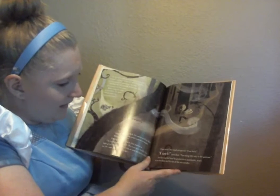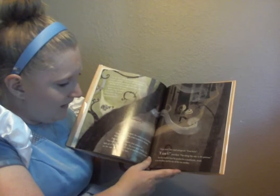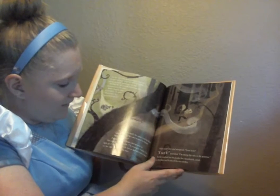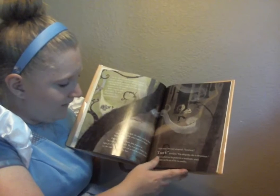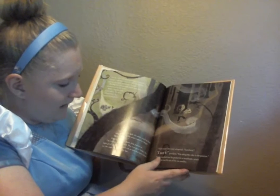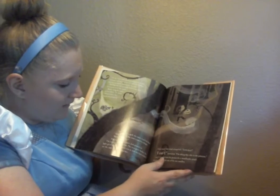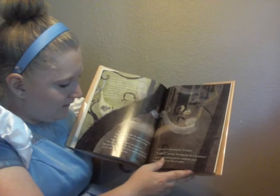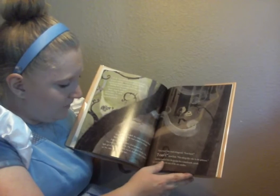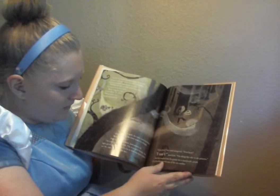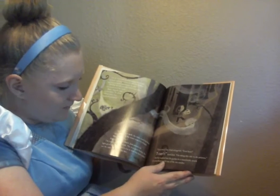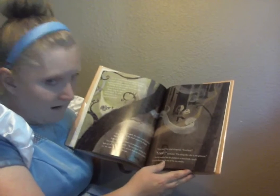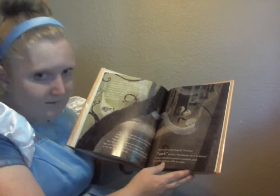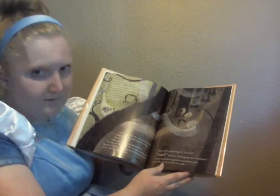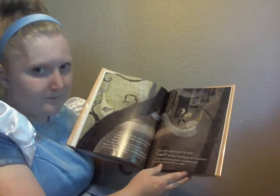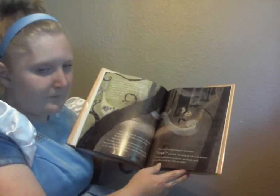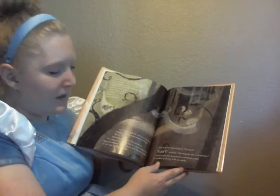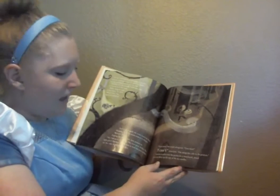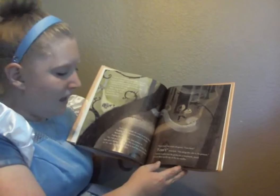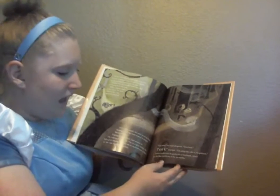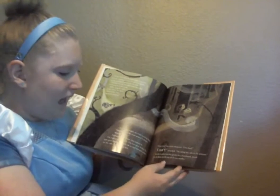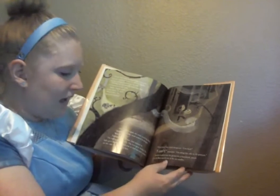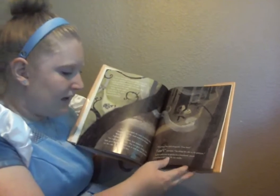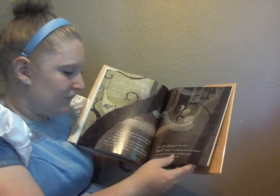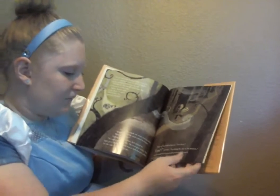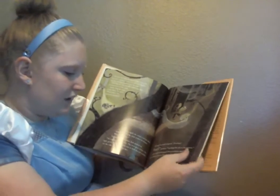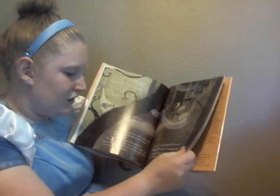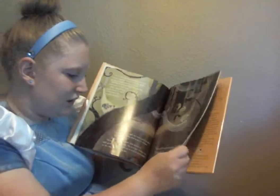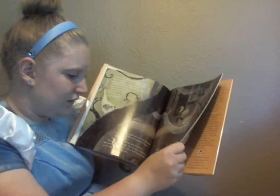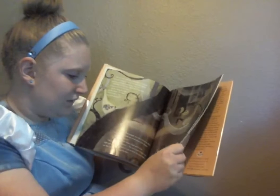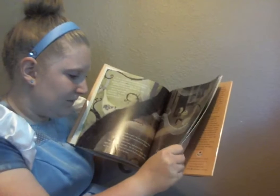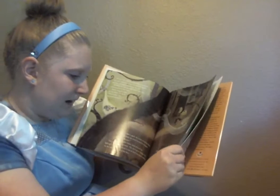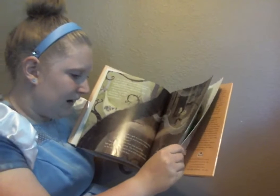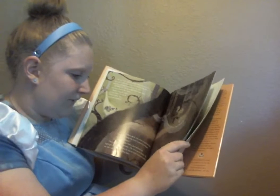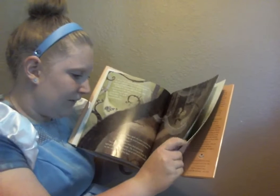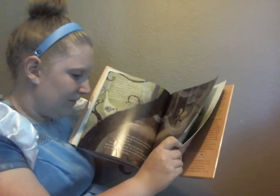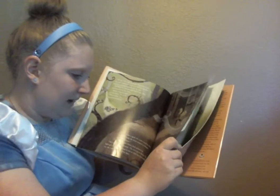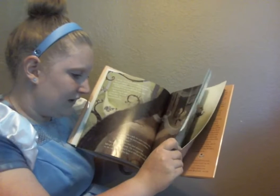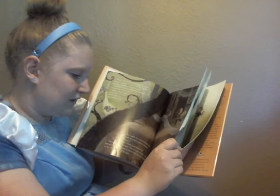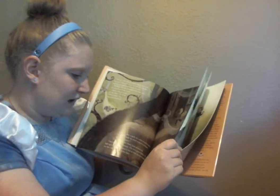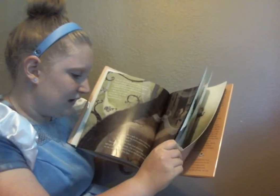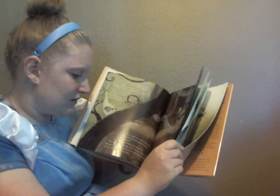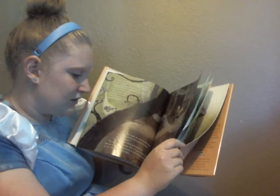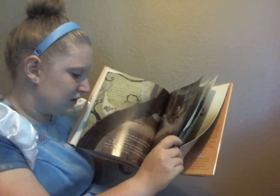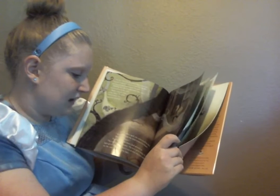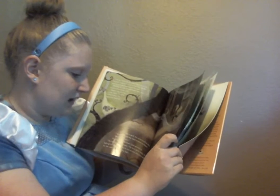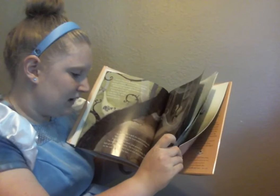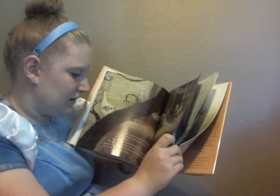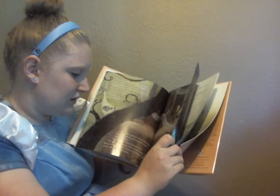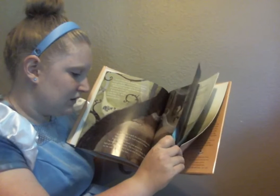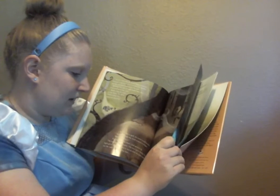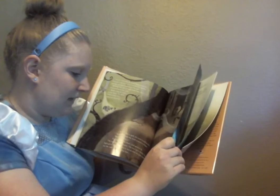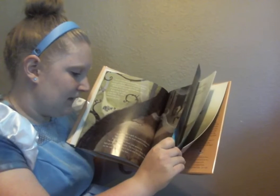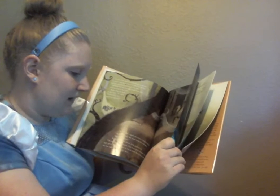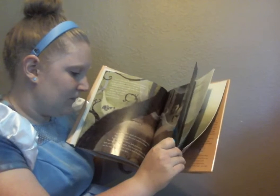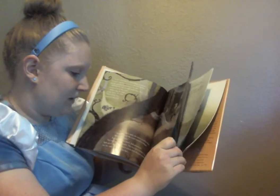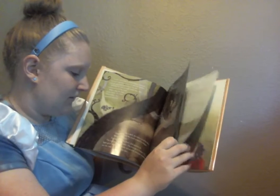this cake to the princess." And he reached into his pocket for a matchstick, struck it on his shoe, and lit one of the